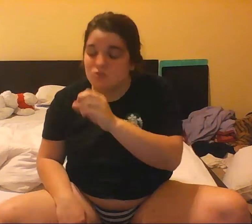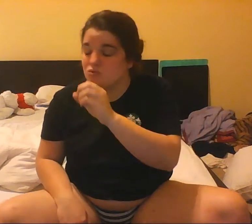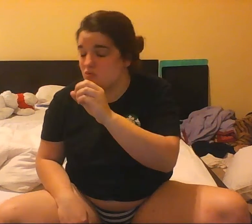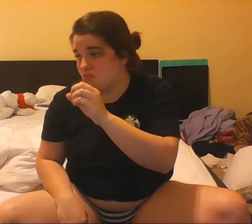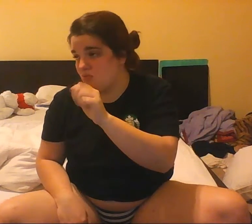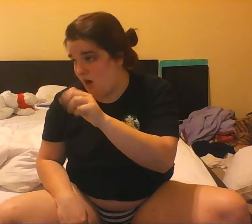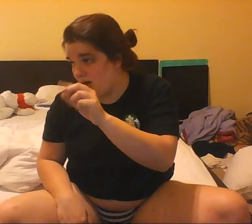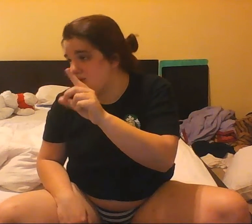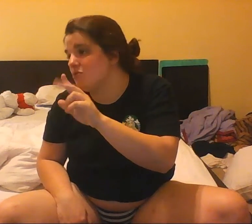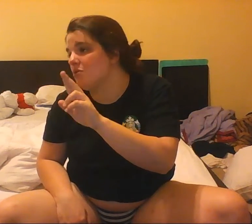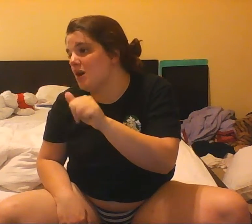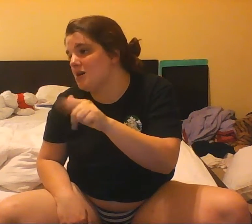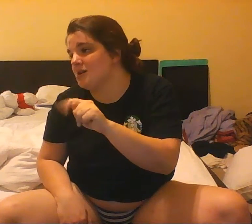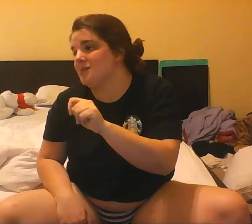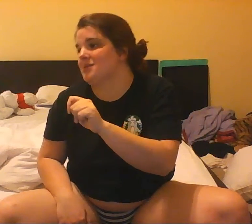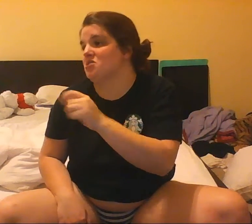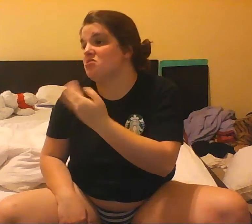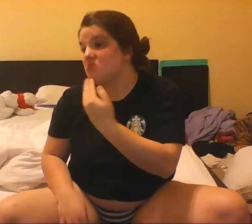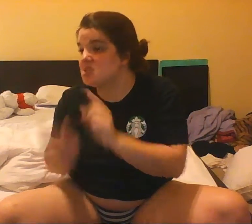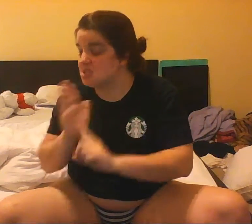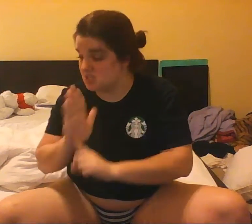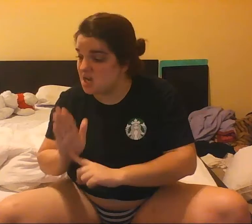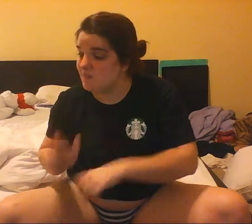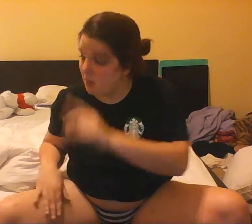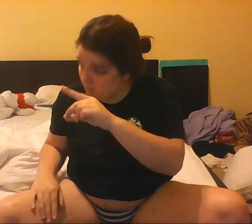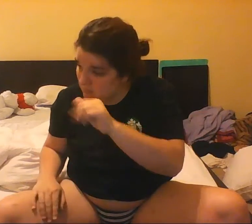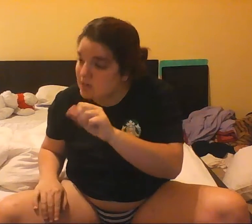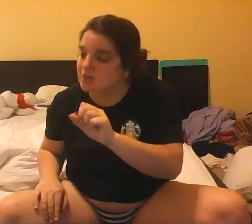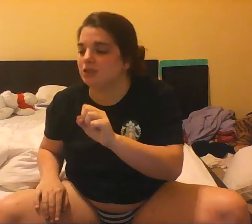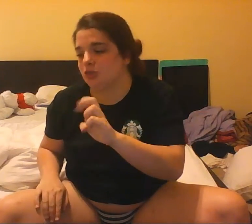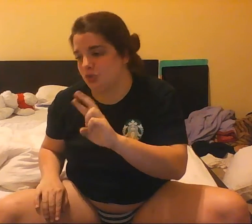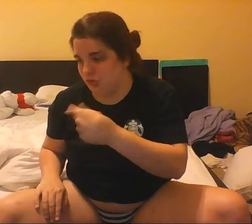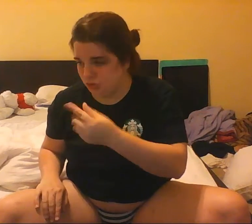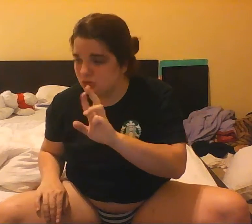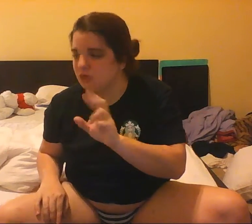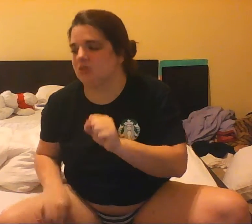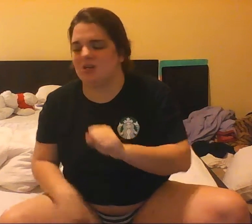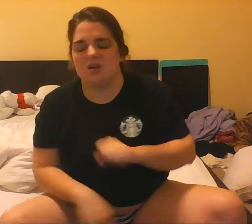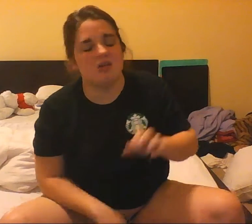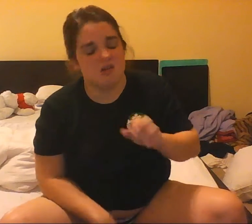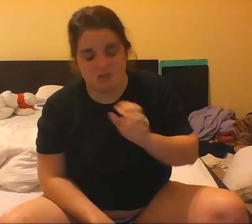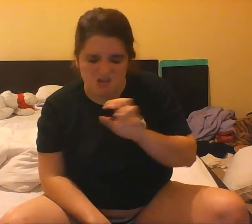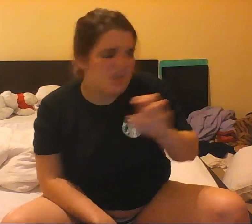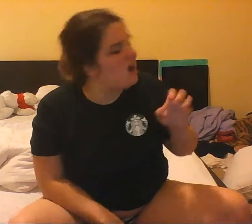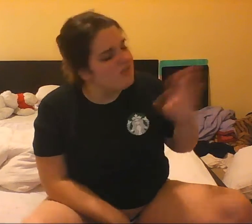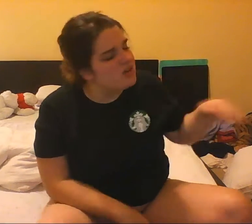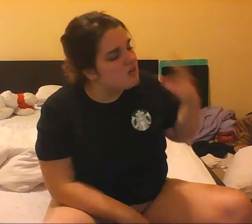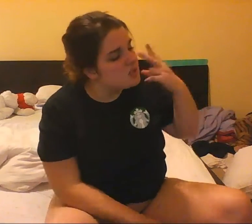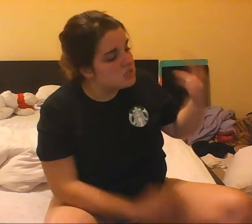you see Passengers? I didn't see it. I wanted to see it because the trailer made it seem lighthearted, and, you know, there's a robot butler, which I thought was